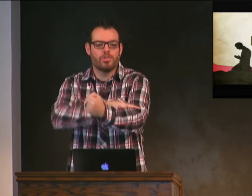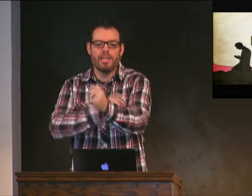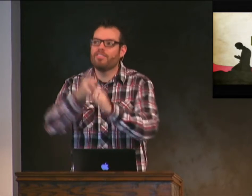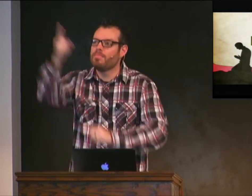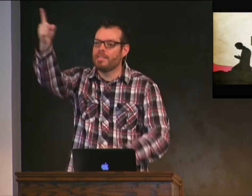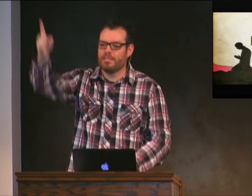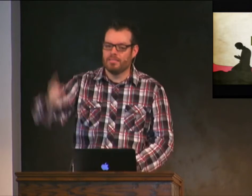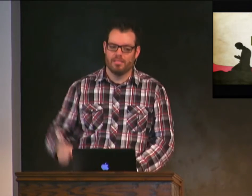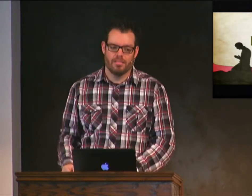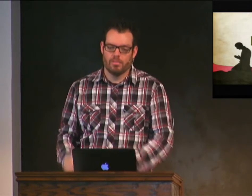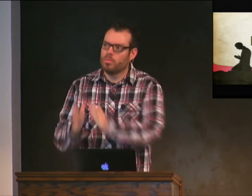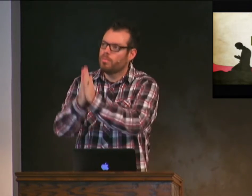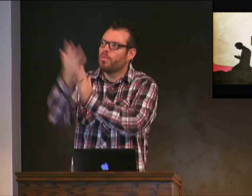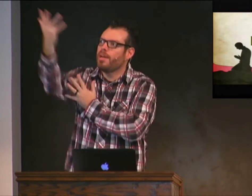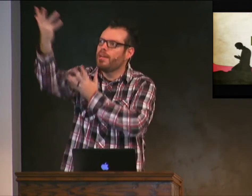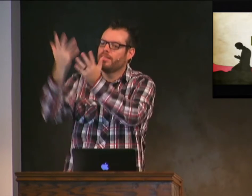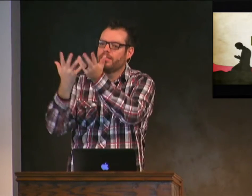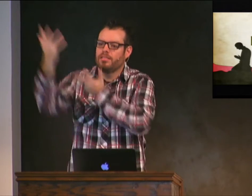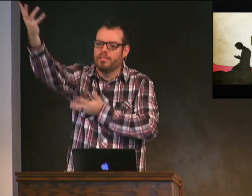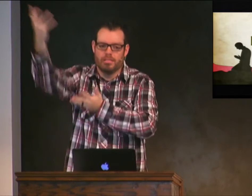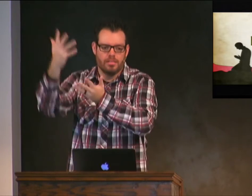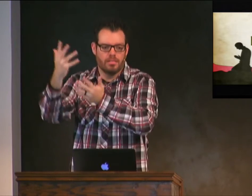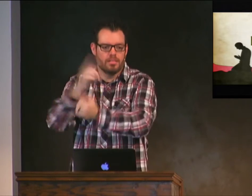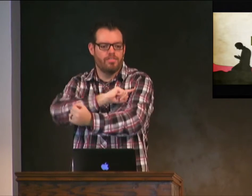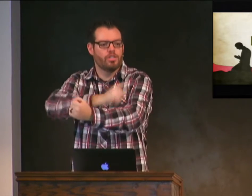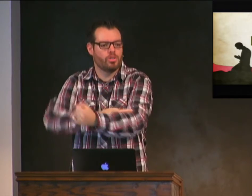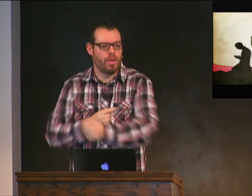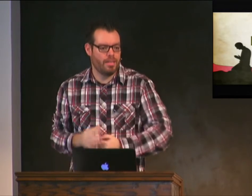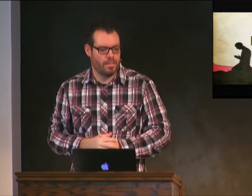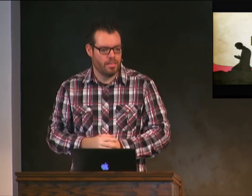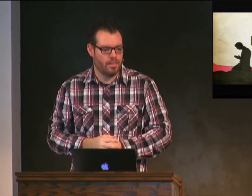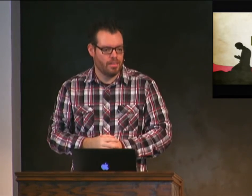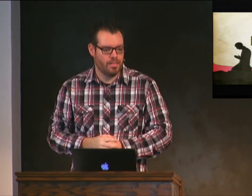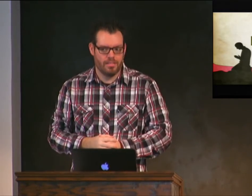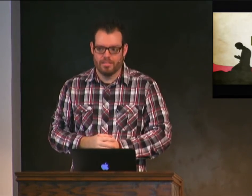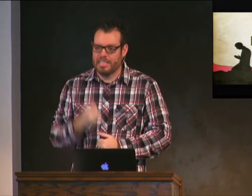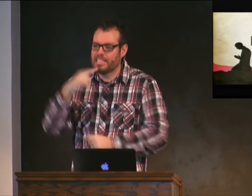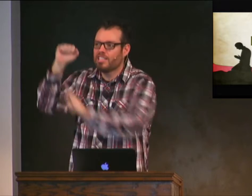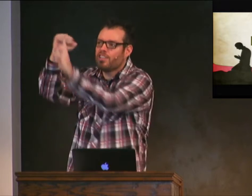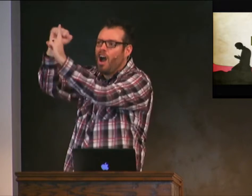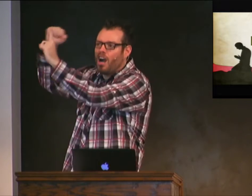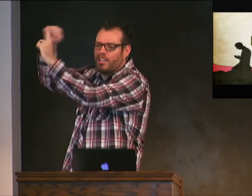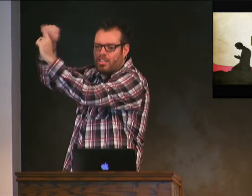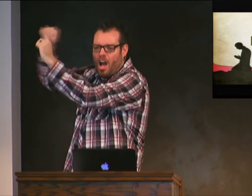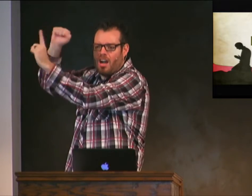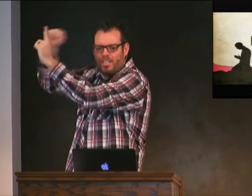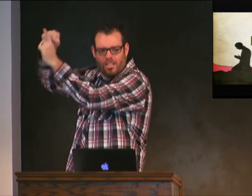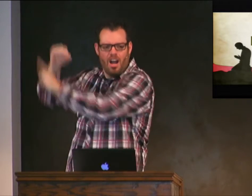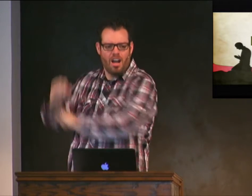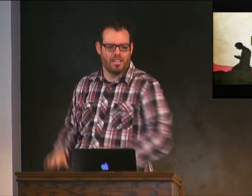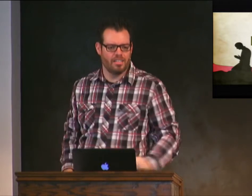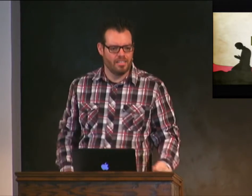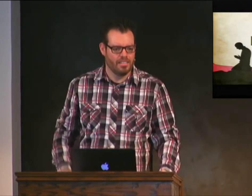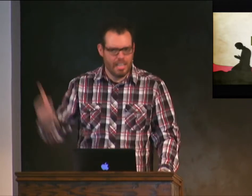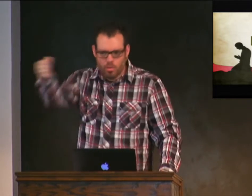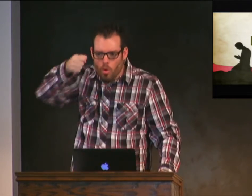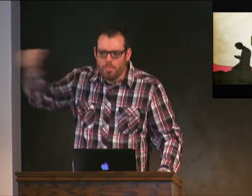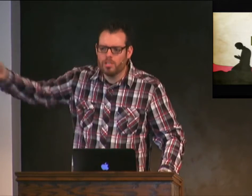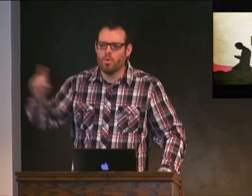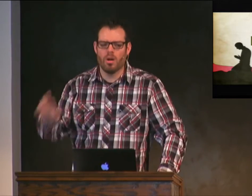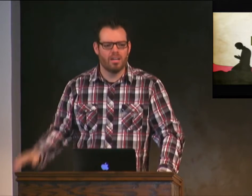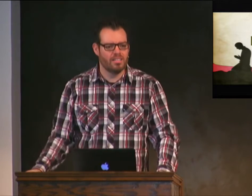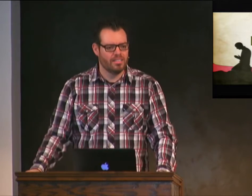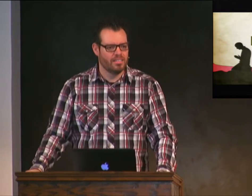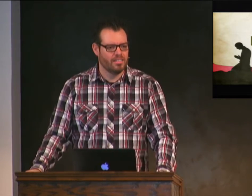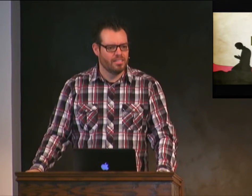We get our strength from him. Pray for strength. He says, knock, knock, knock. He'll